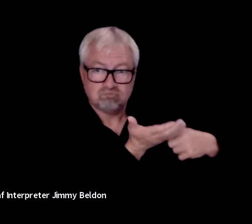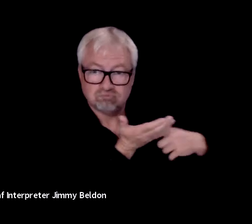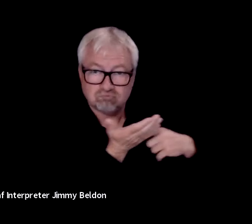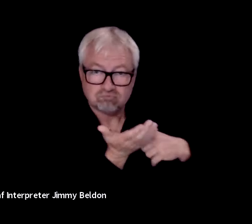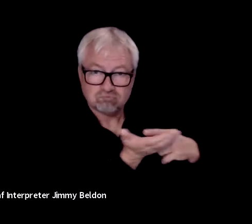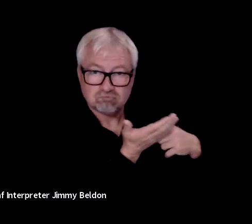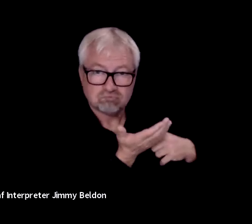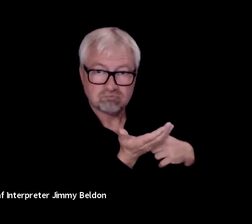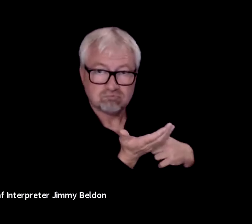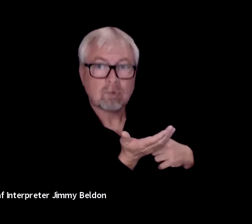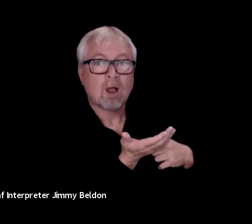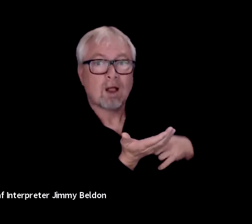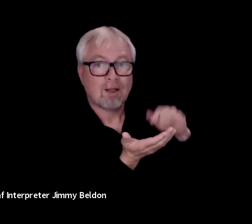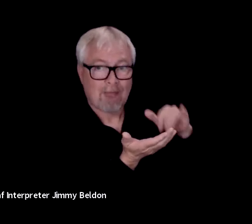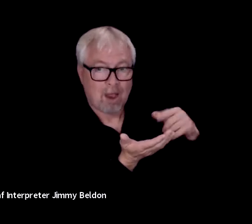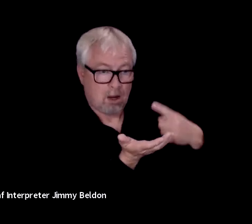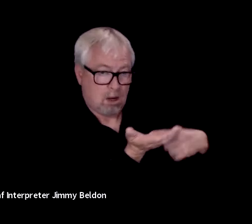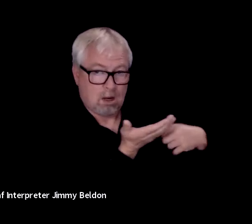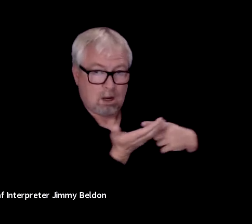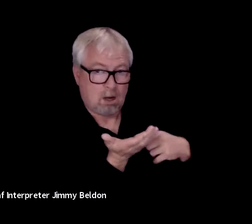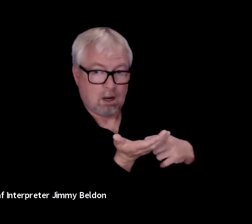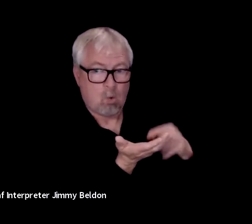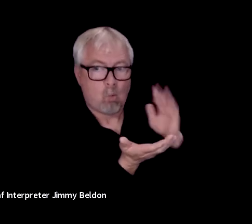it now back to my chummer.